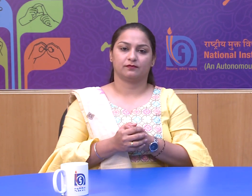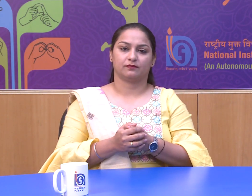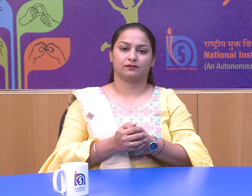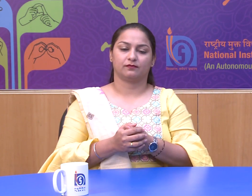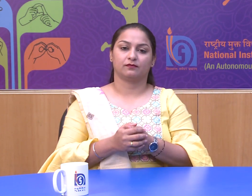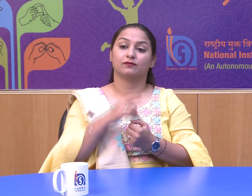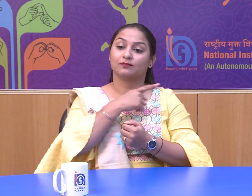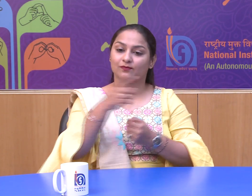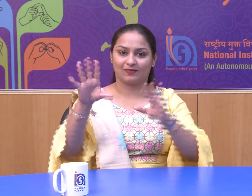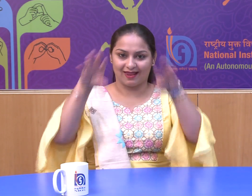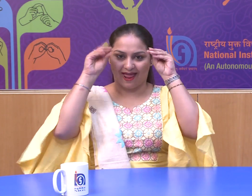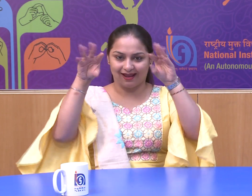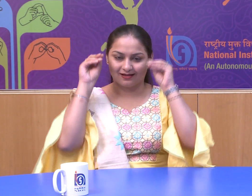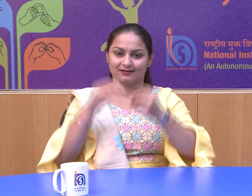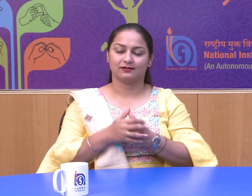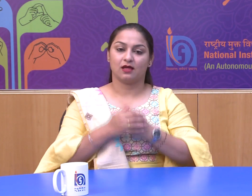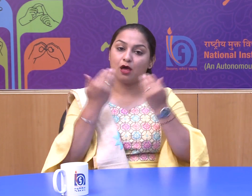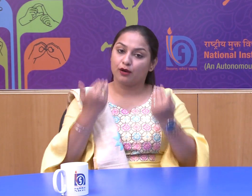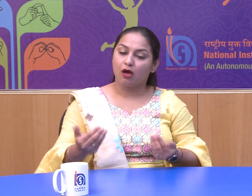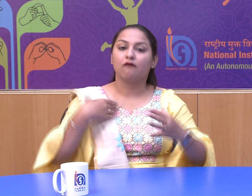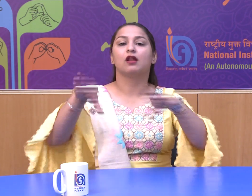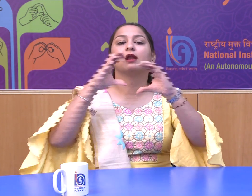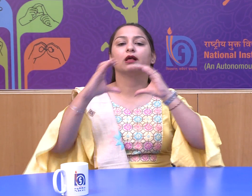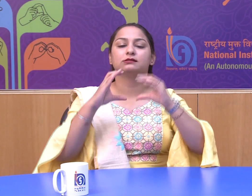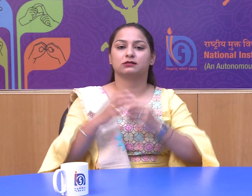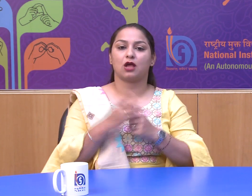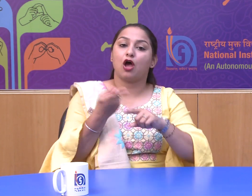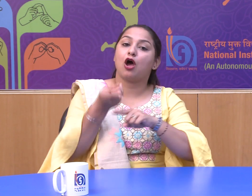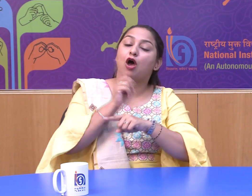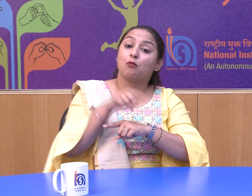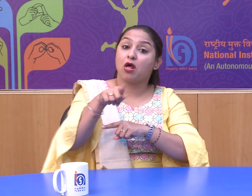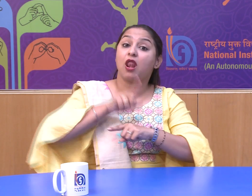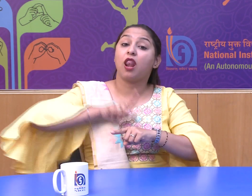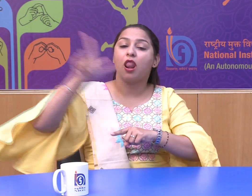Dear learners, now we will discuss about their life and culture.